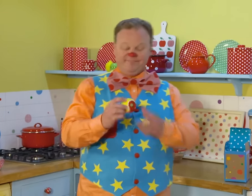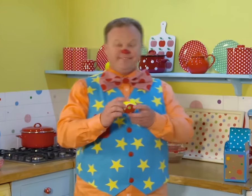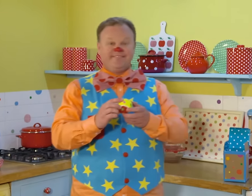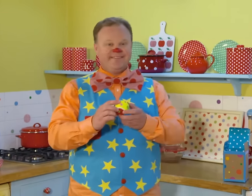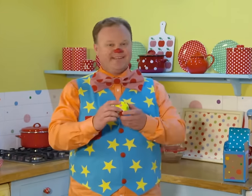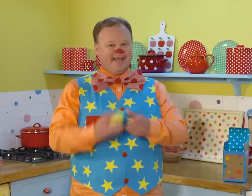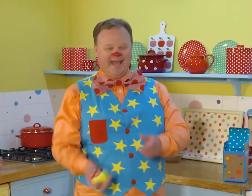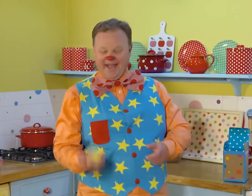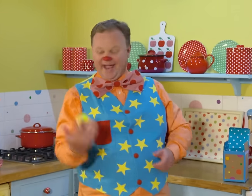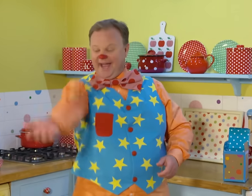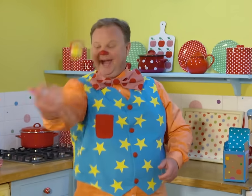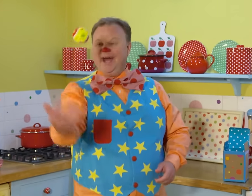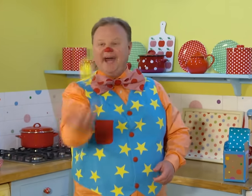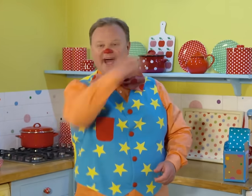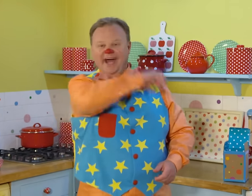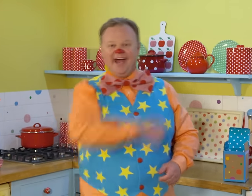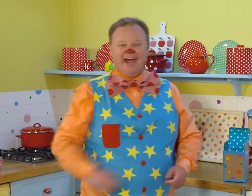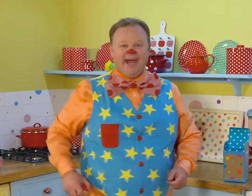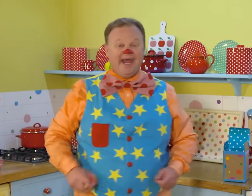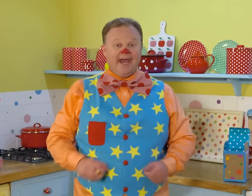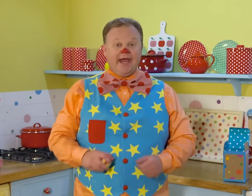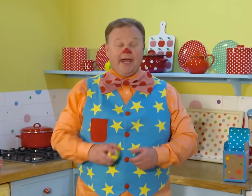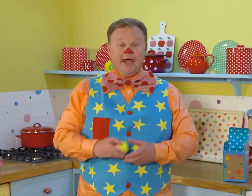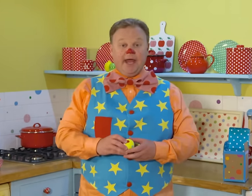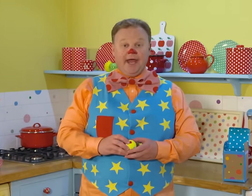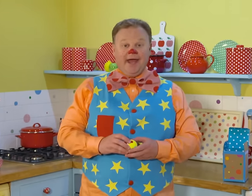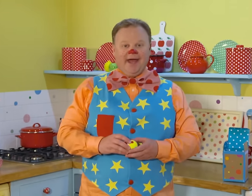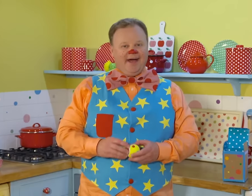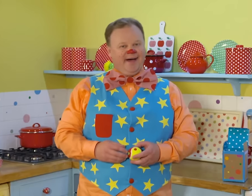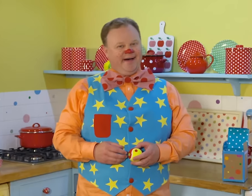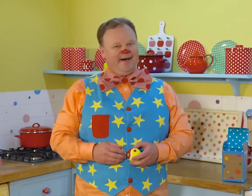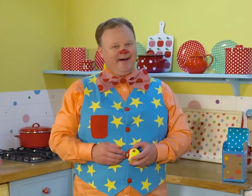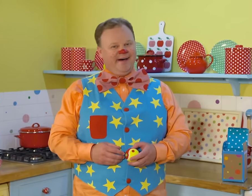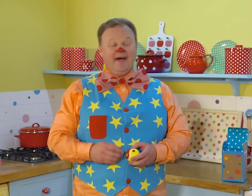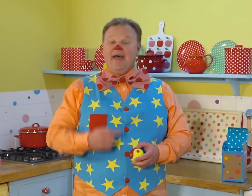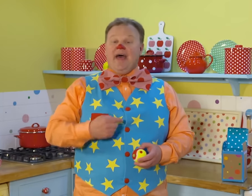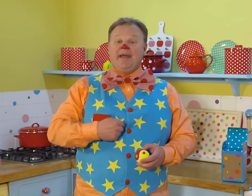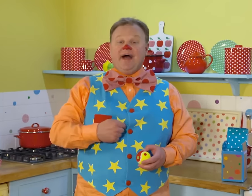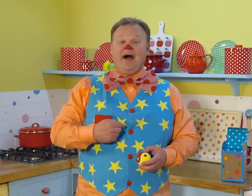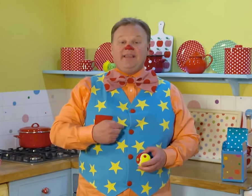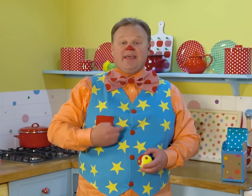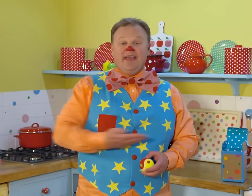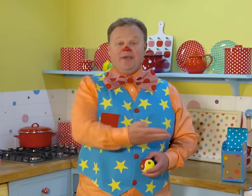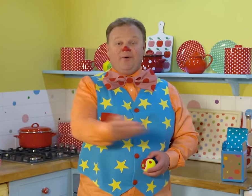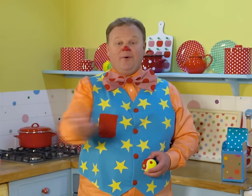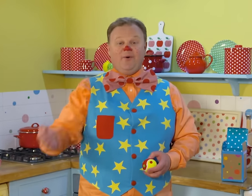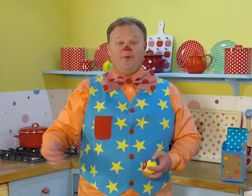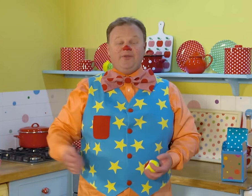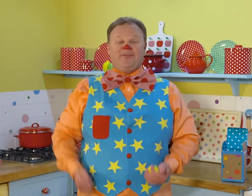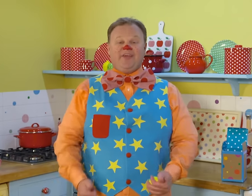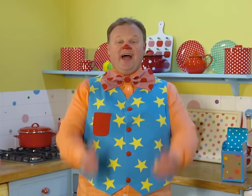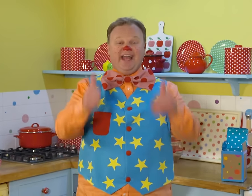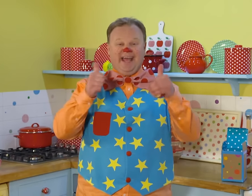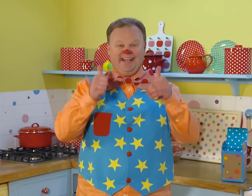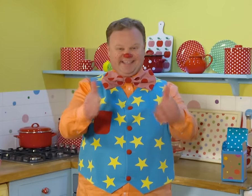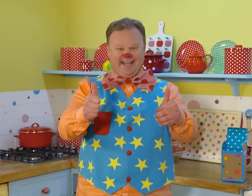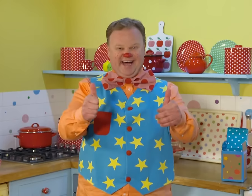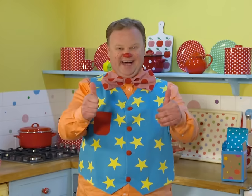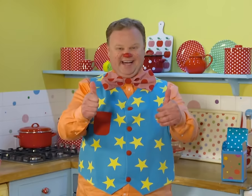you, Mr. Tumble. We think you're a star. Oh, and I think you're all shining